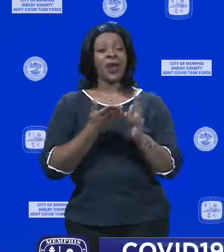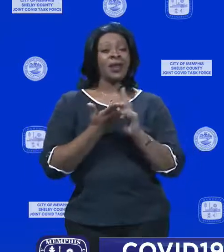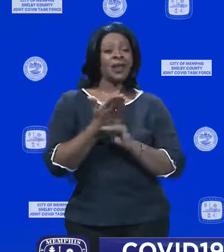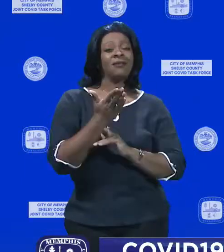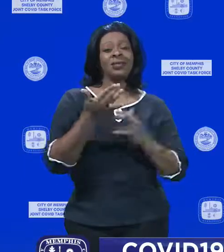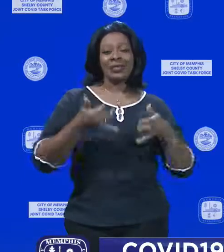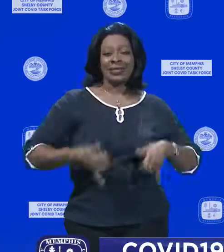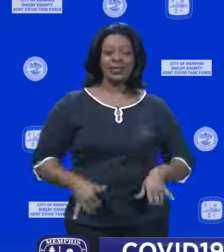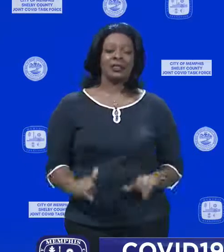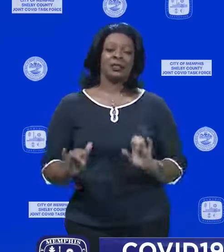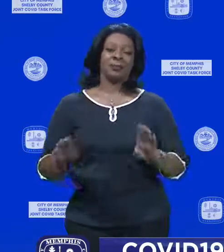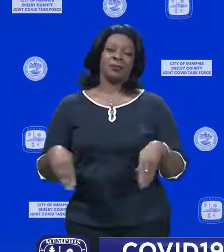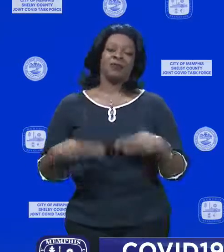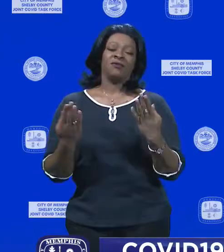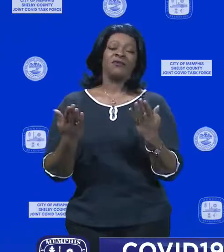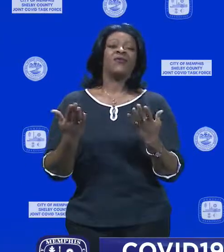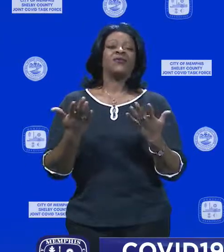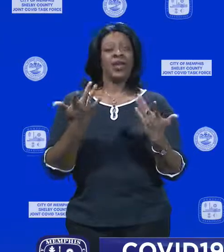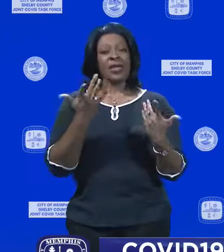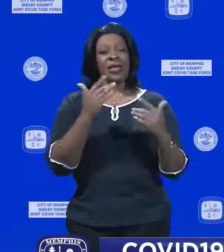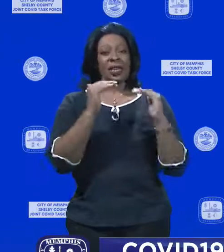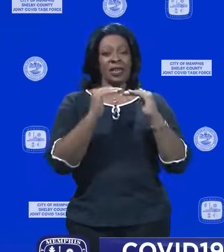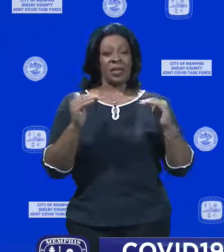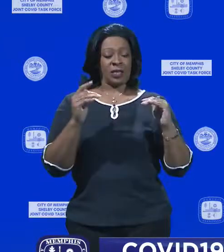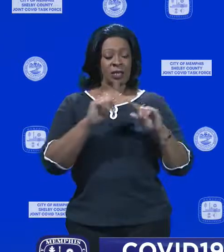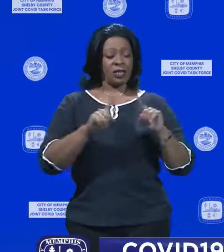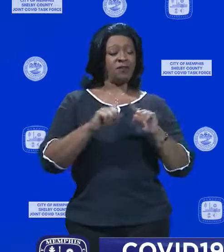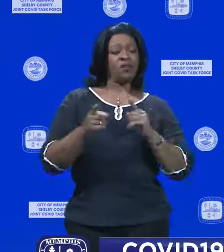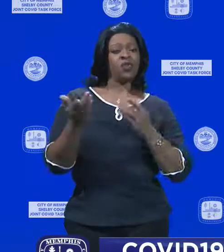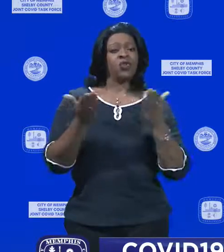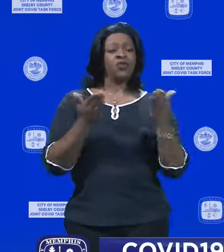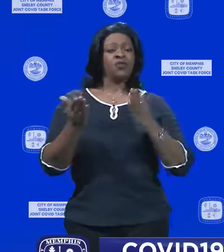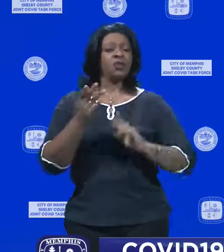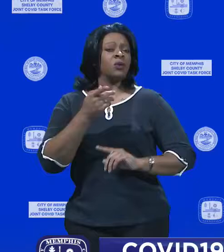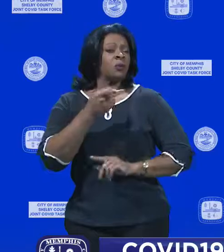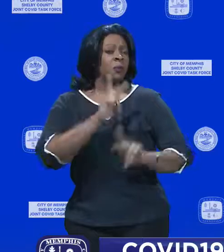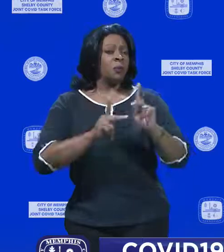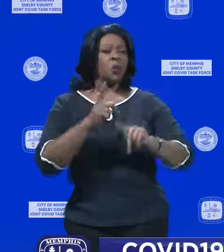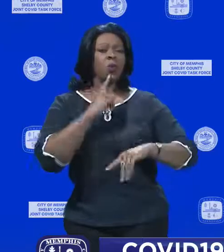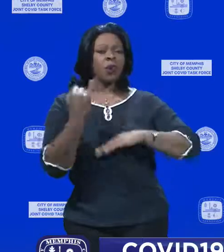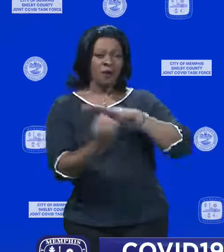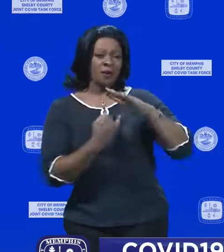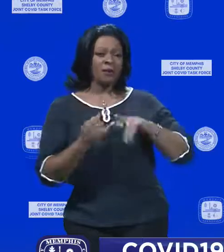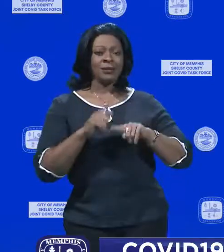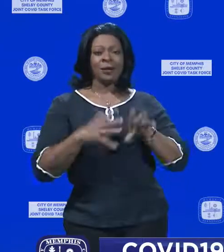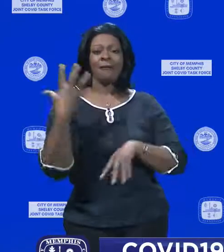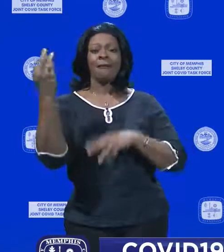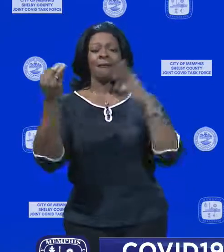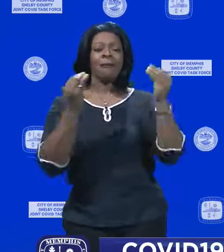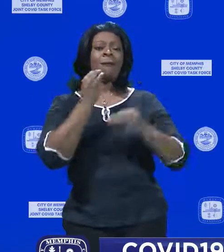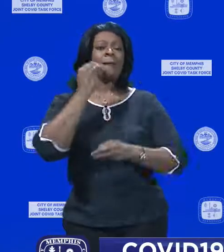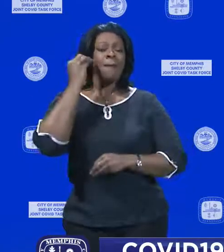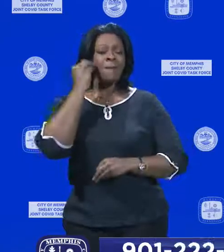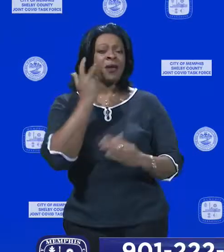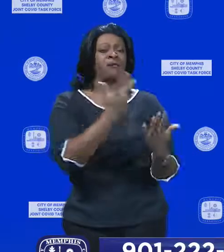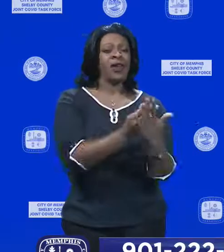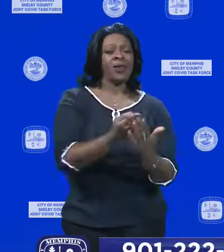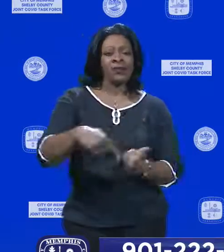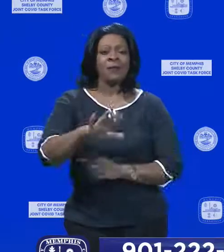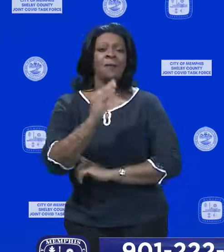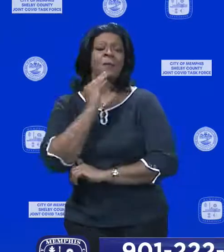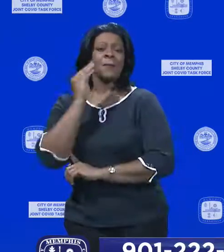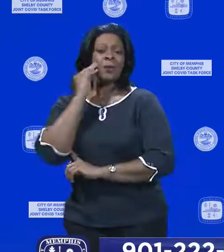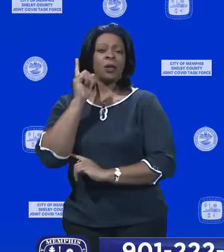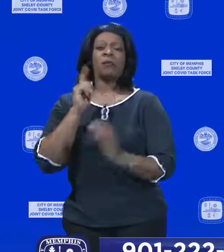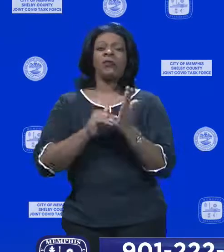are continuing to provide concierge level service for people who are homebound, and they've done thousands and thousands of people in